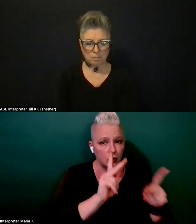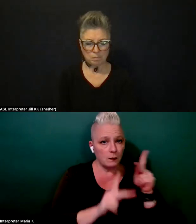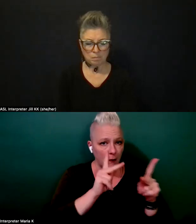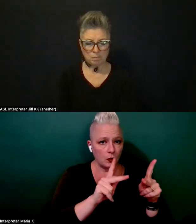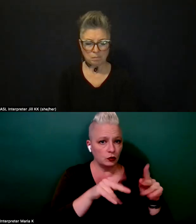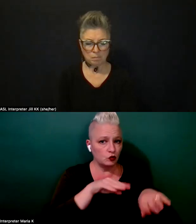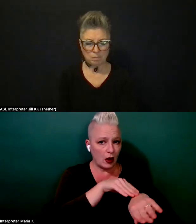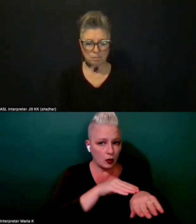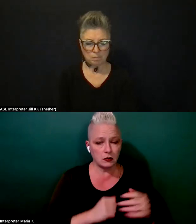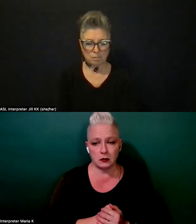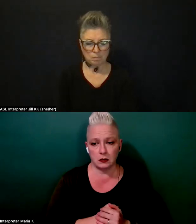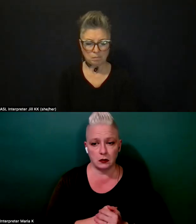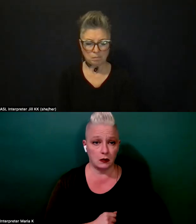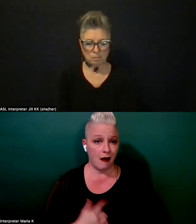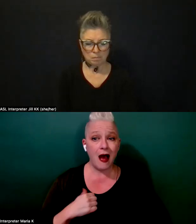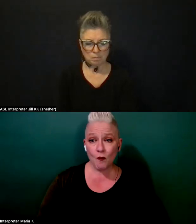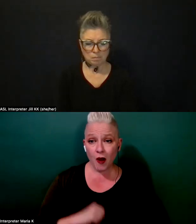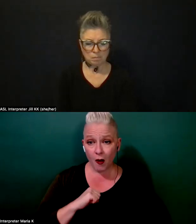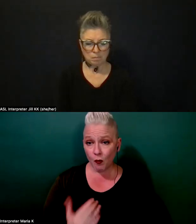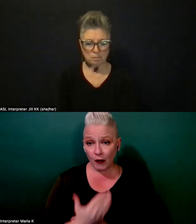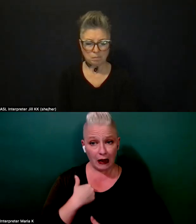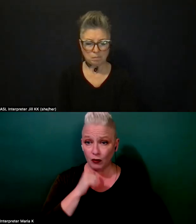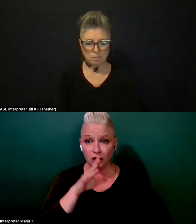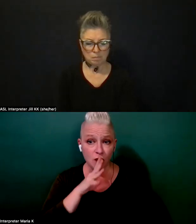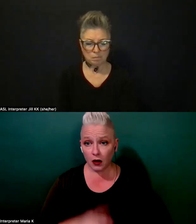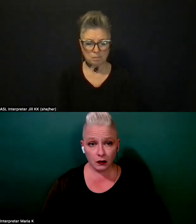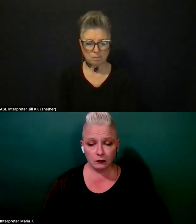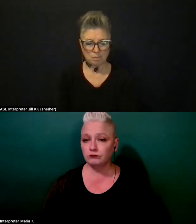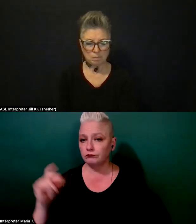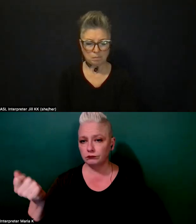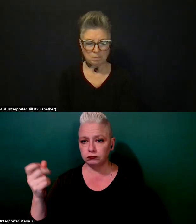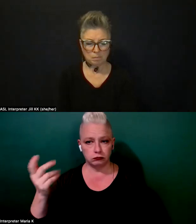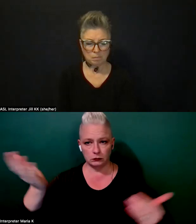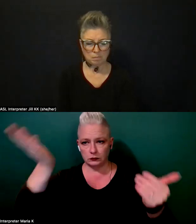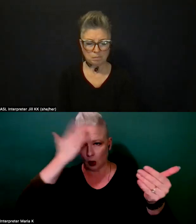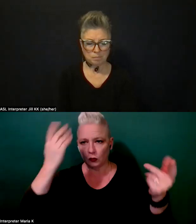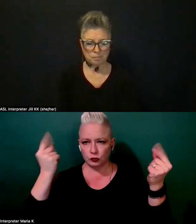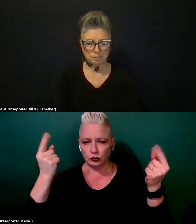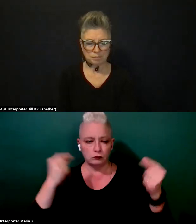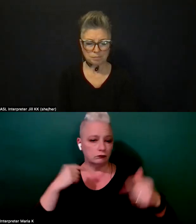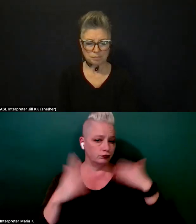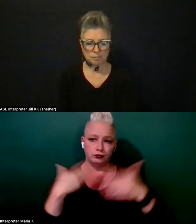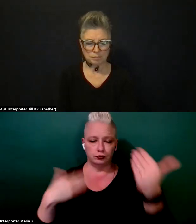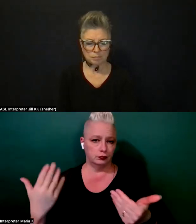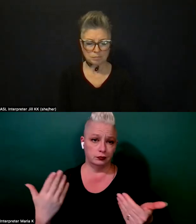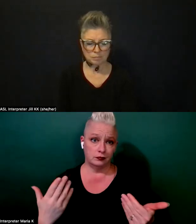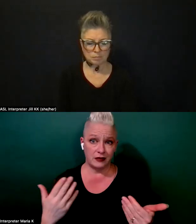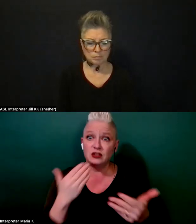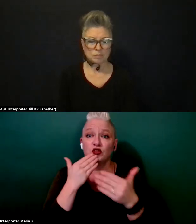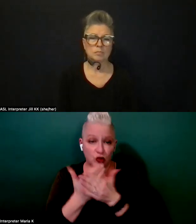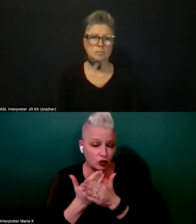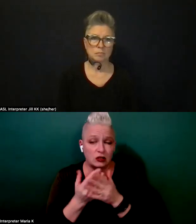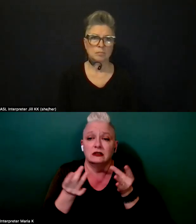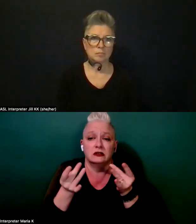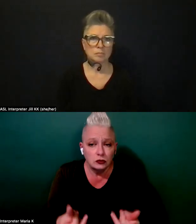proud, like when I don't even have to like talk in the morning, we can just do it. And I think that's like a sign of like a really great, well-oiled